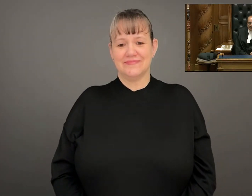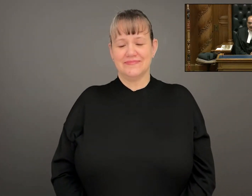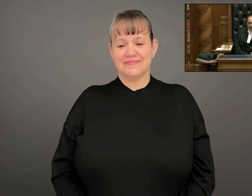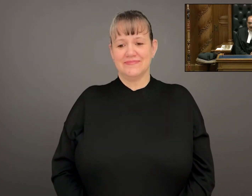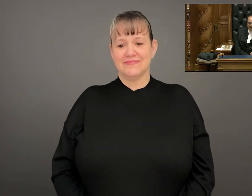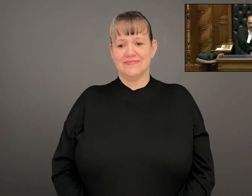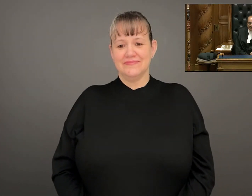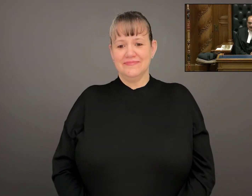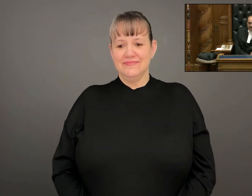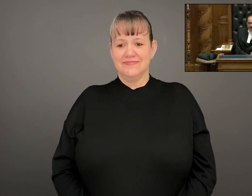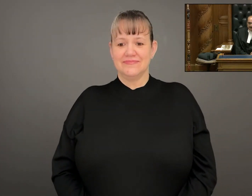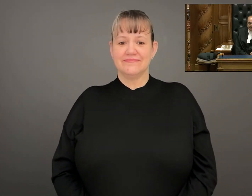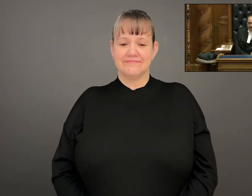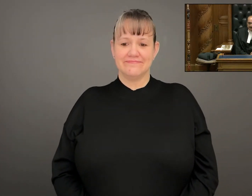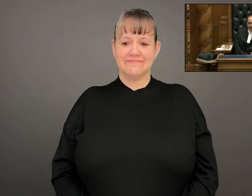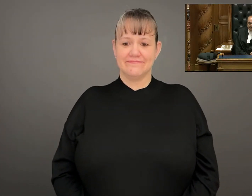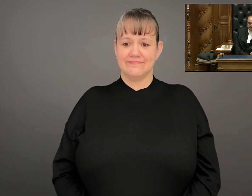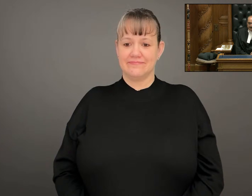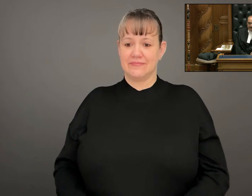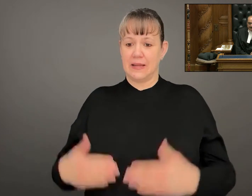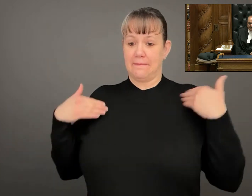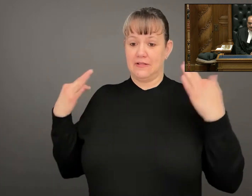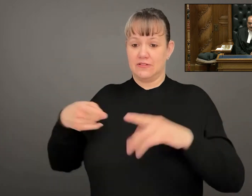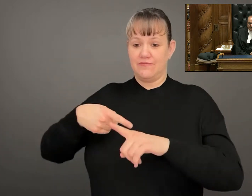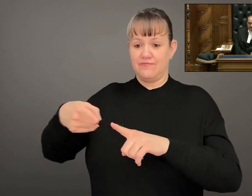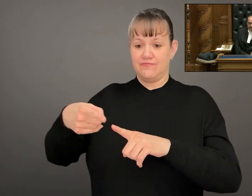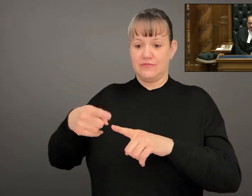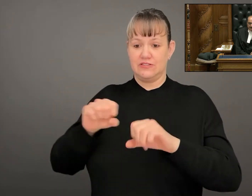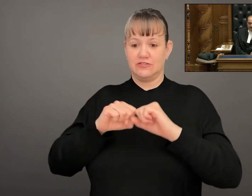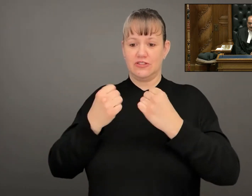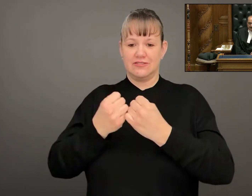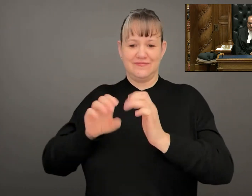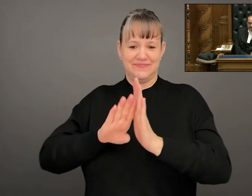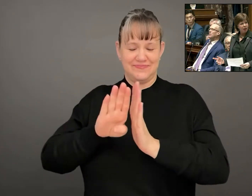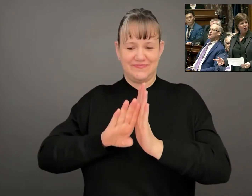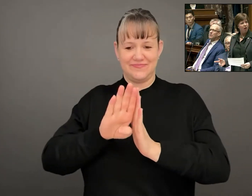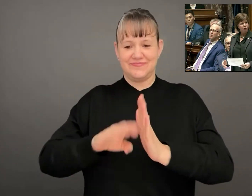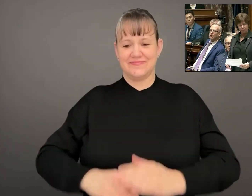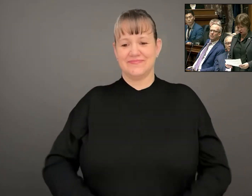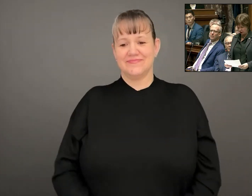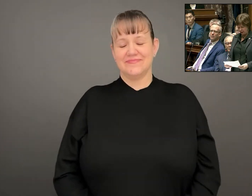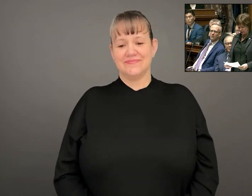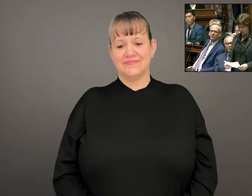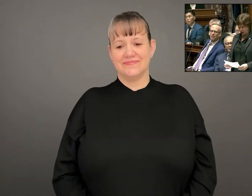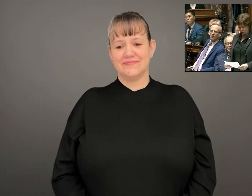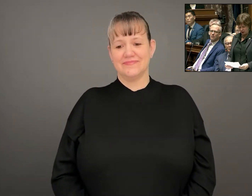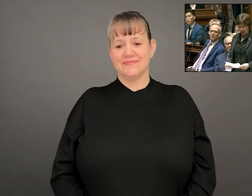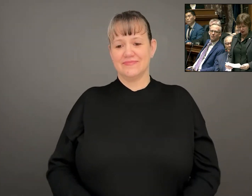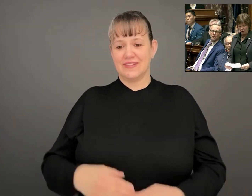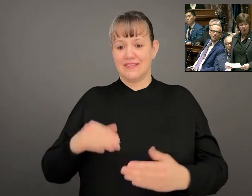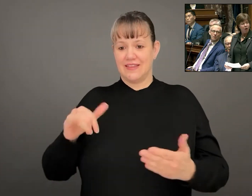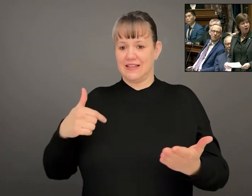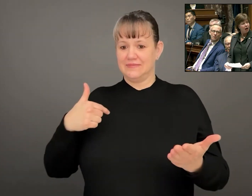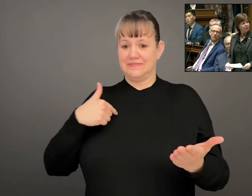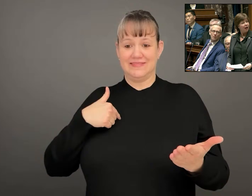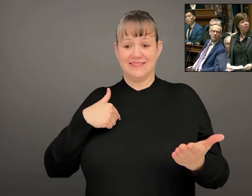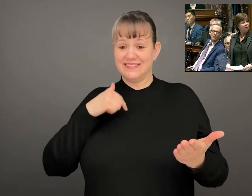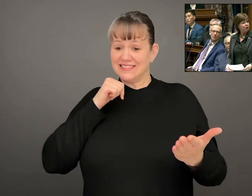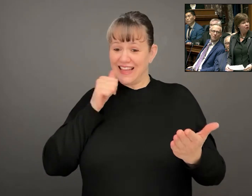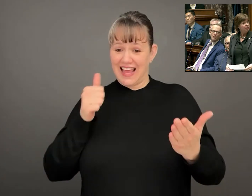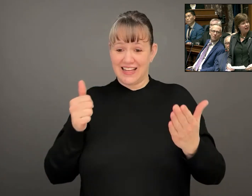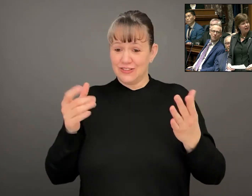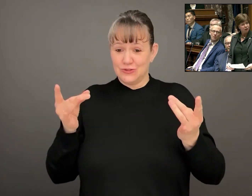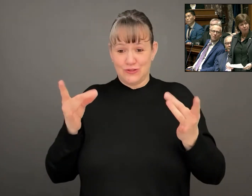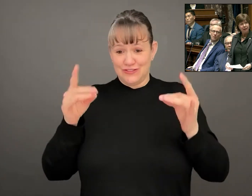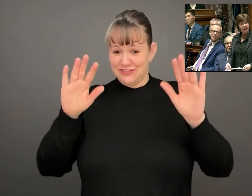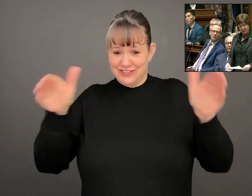Minister of Social Development. Thank you, Mr. Speaker. This is not a controversial introduction at all. The Health